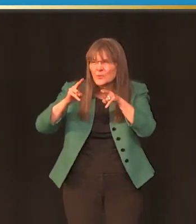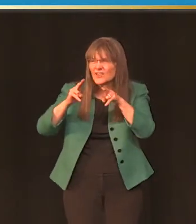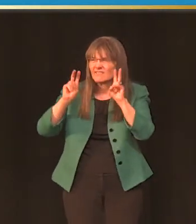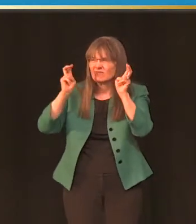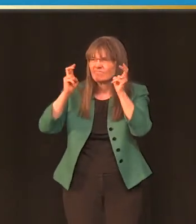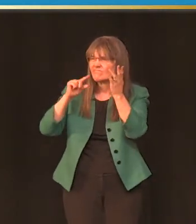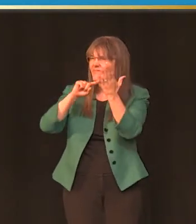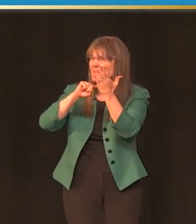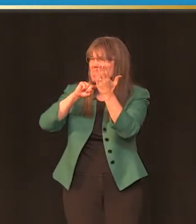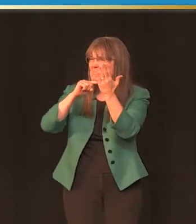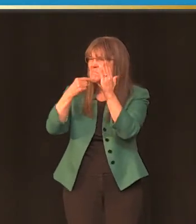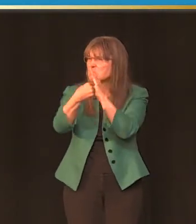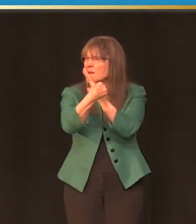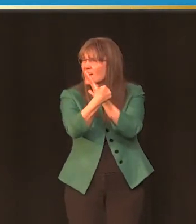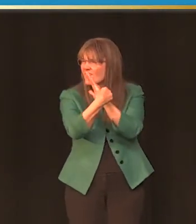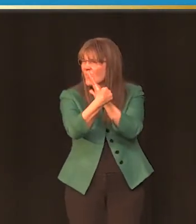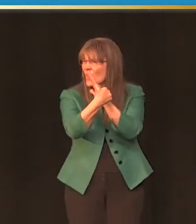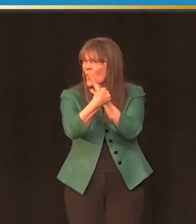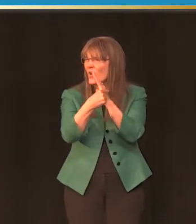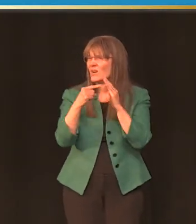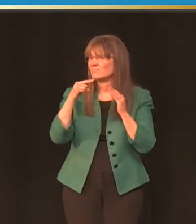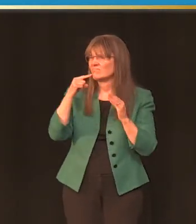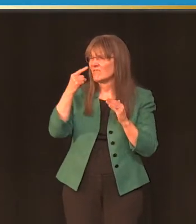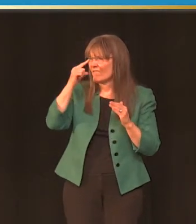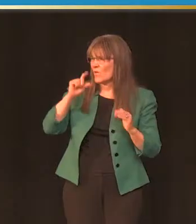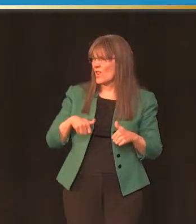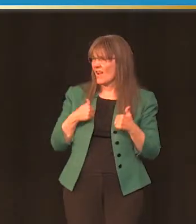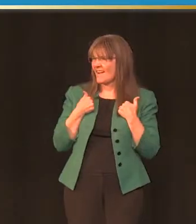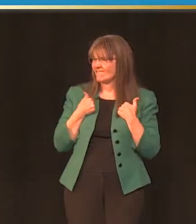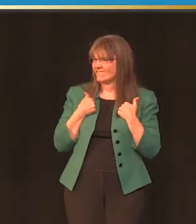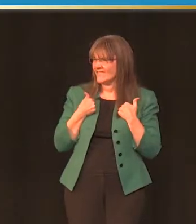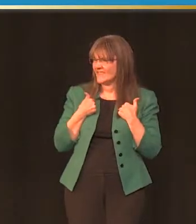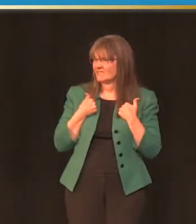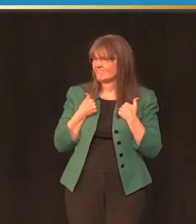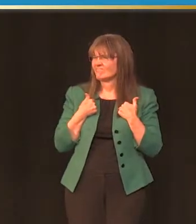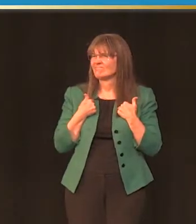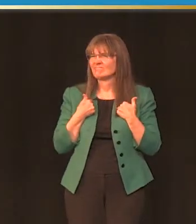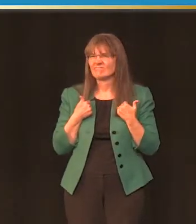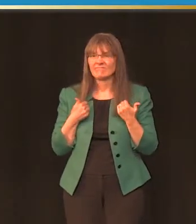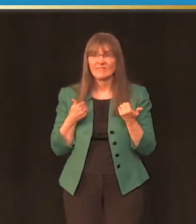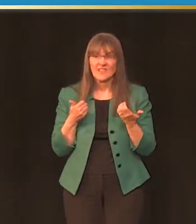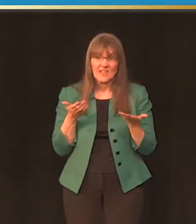I want to share a brief metaphor for life.